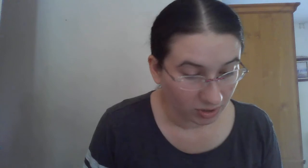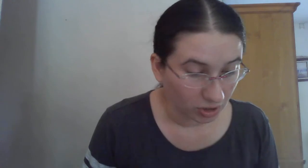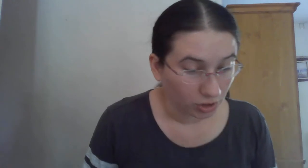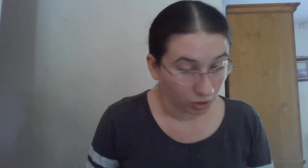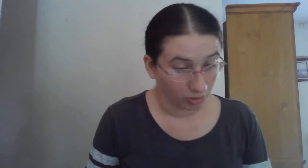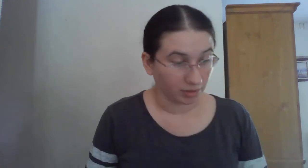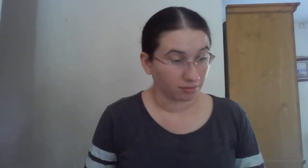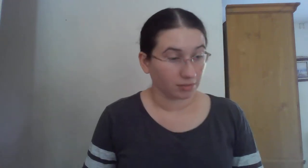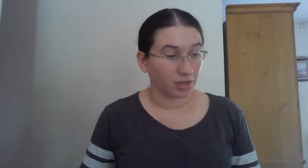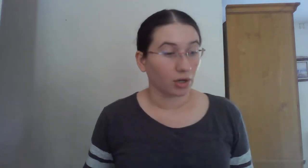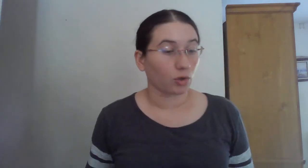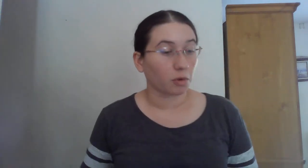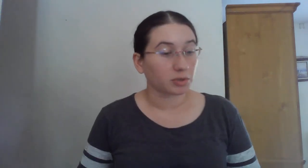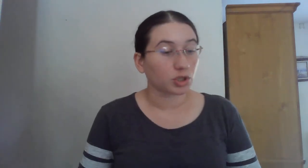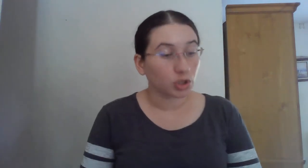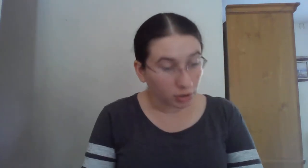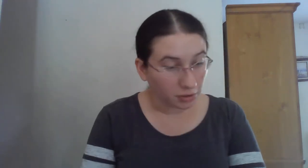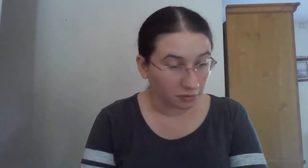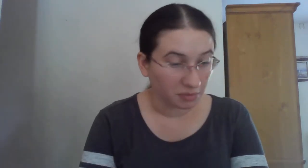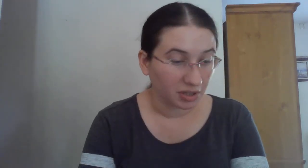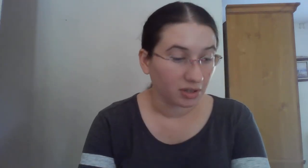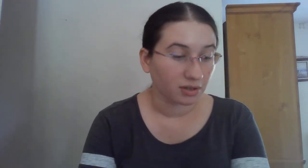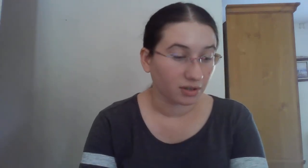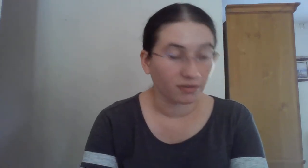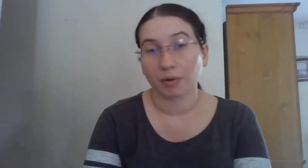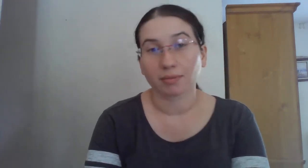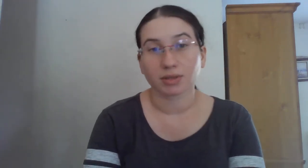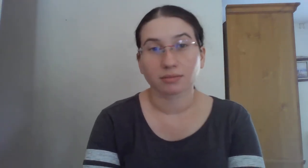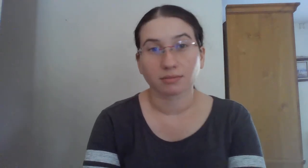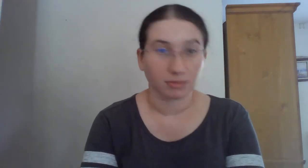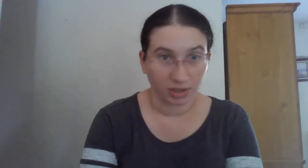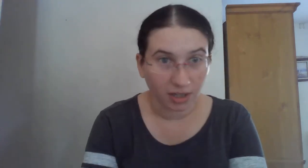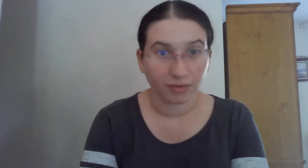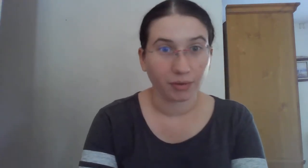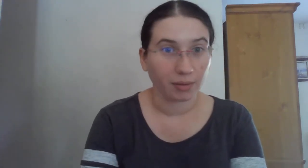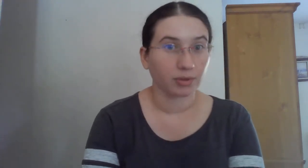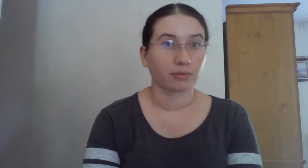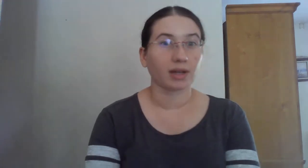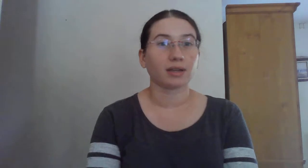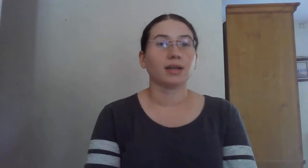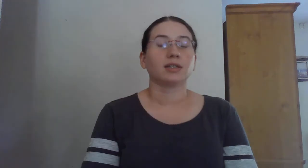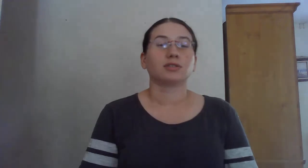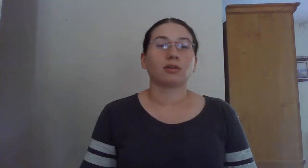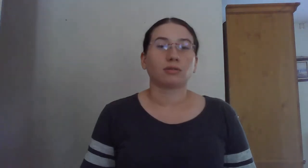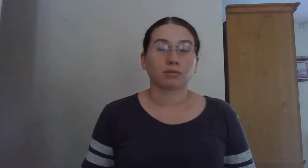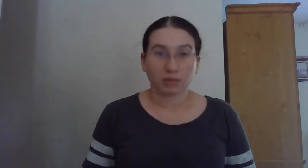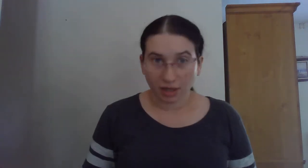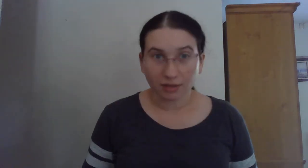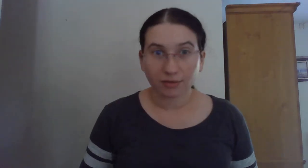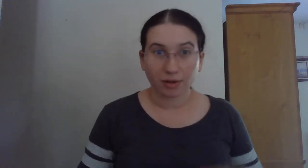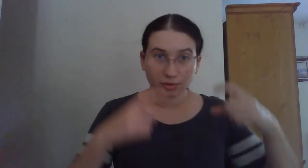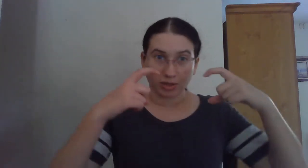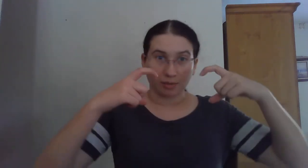me should. The woman should give me the phone number, the telephone number, right? So the telephone number